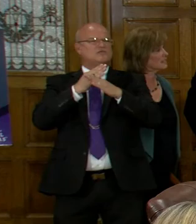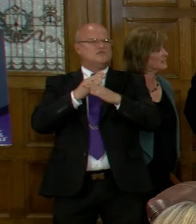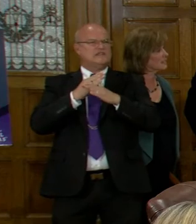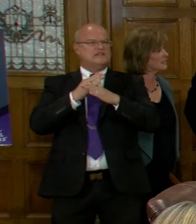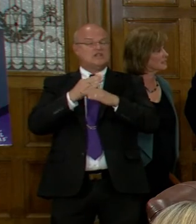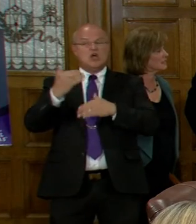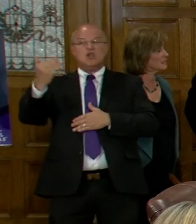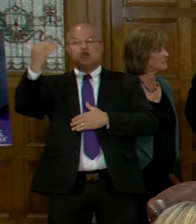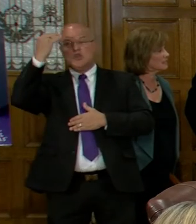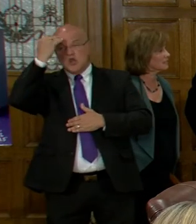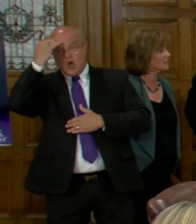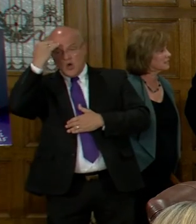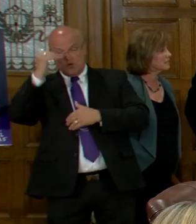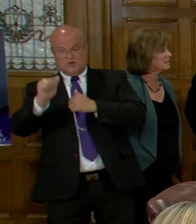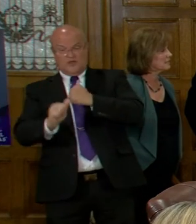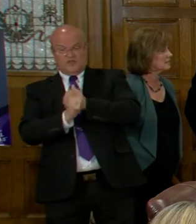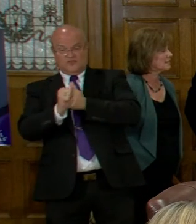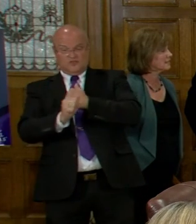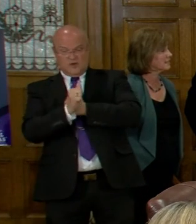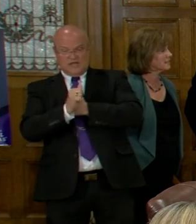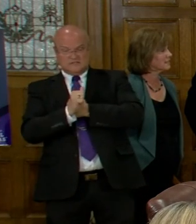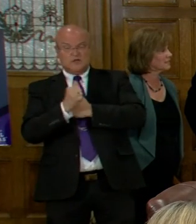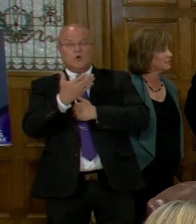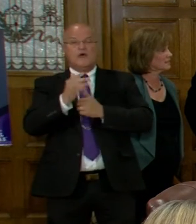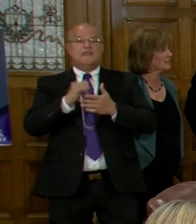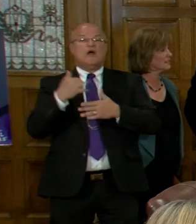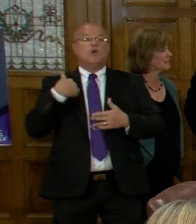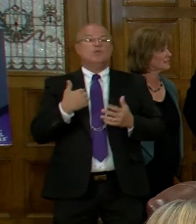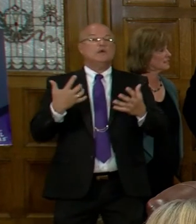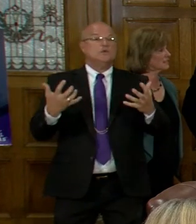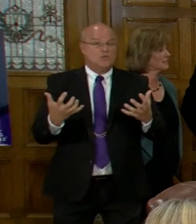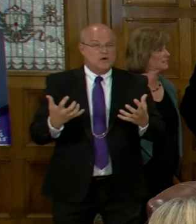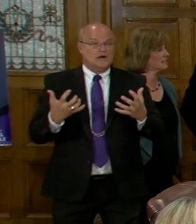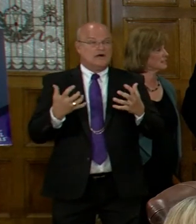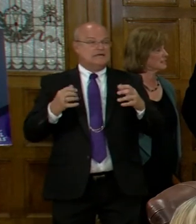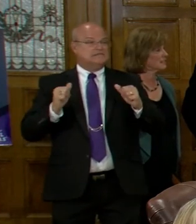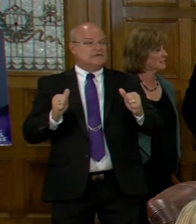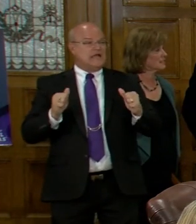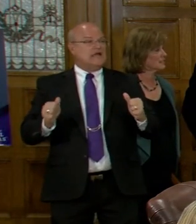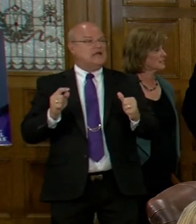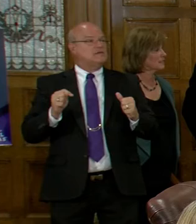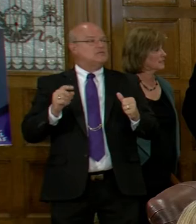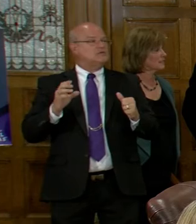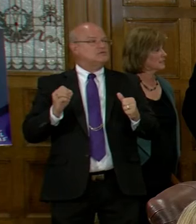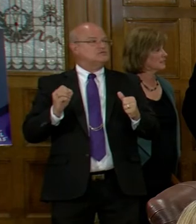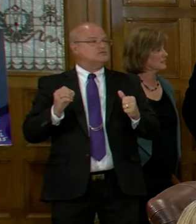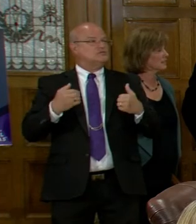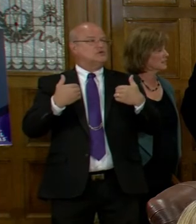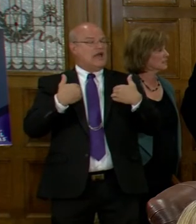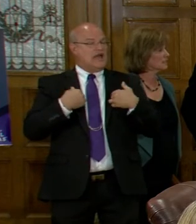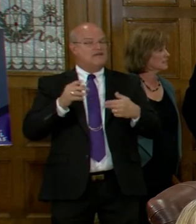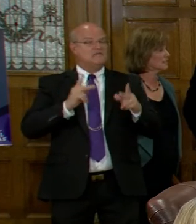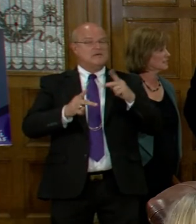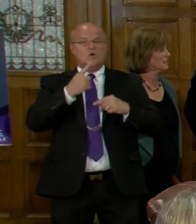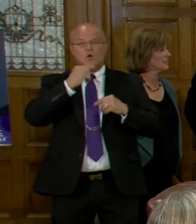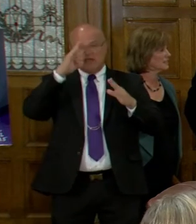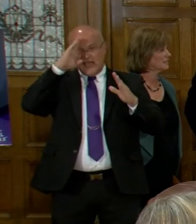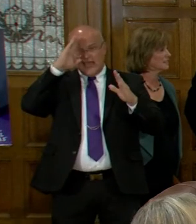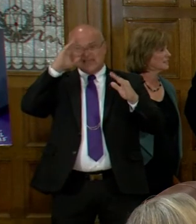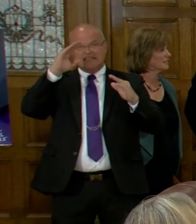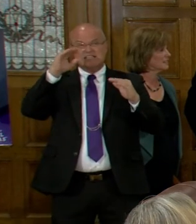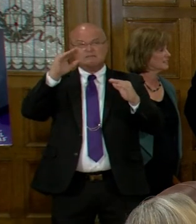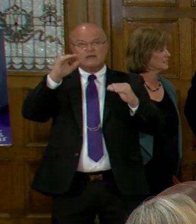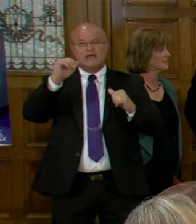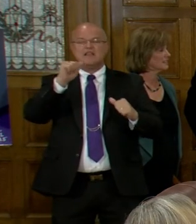known threats. And so one of the things that we want to do is to be able to have people who can